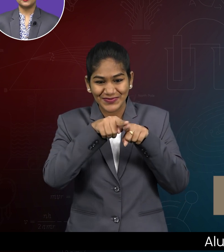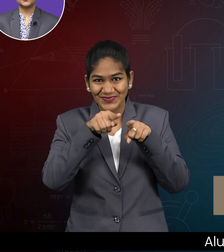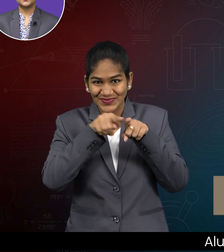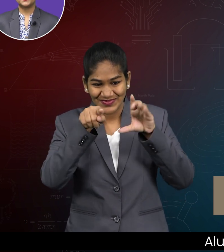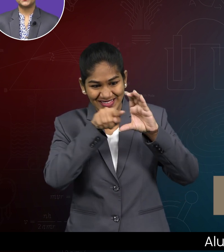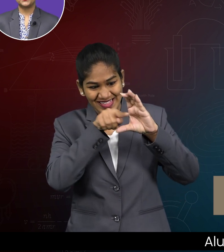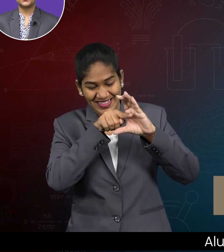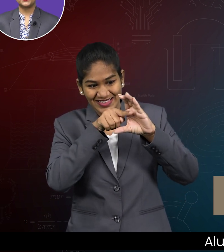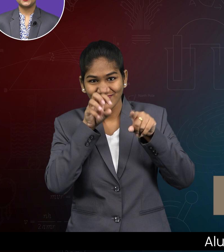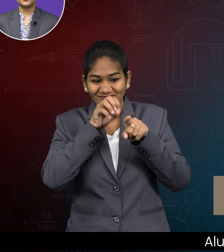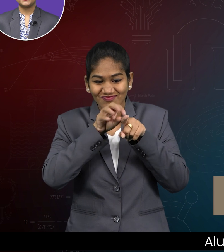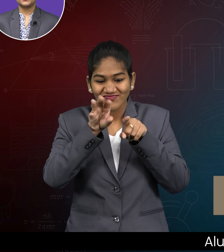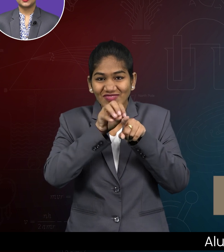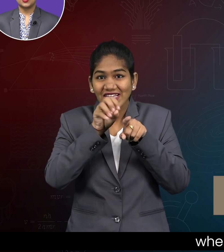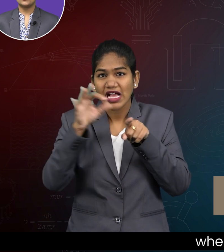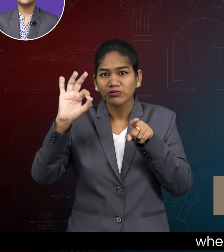rod